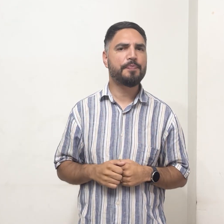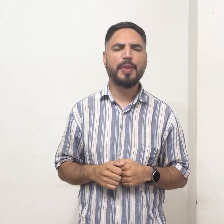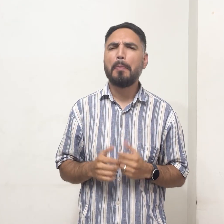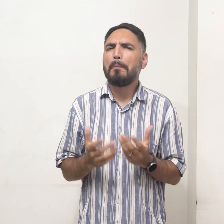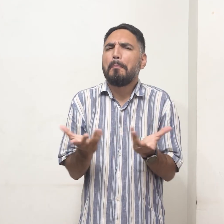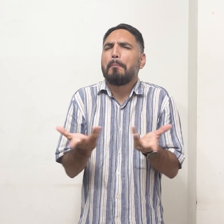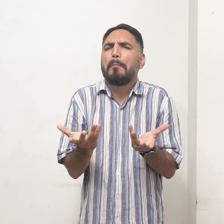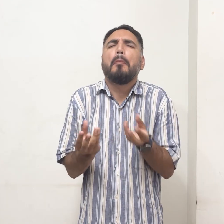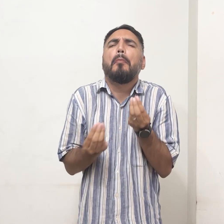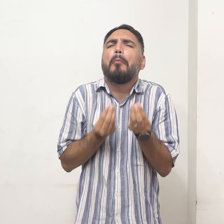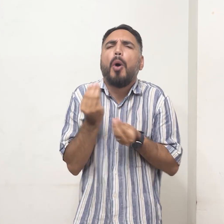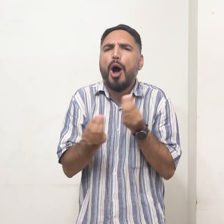Why is that?